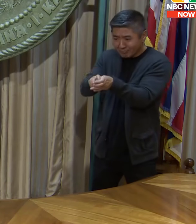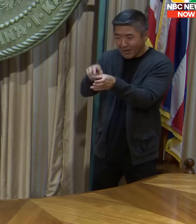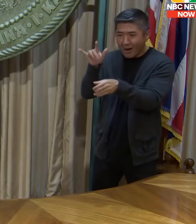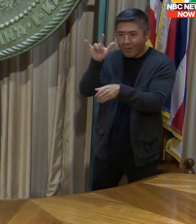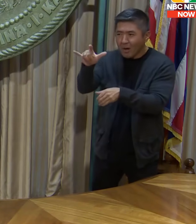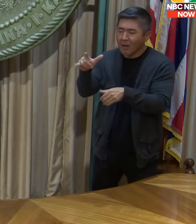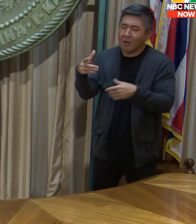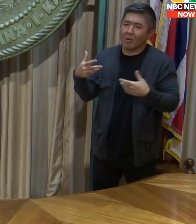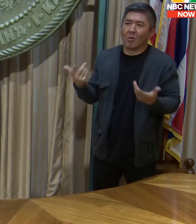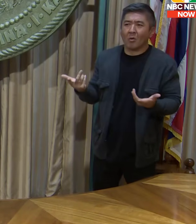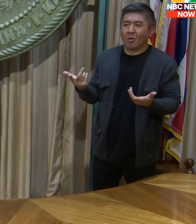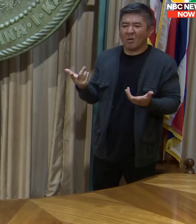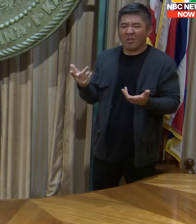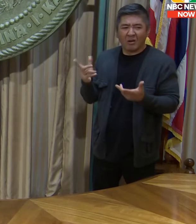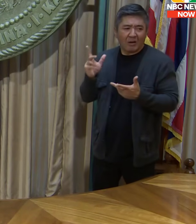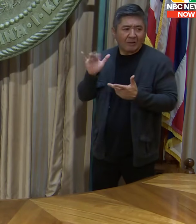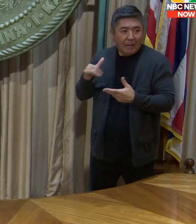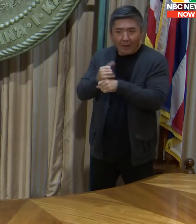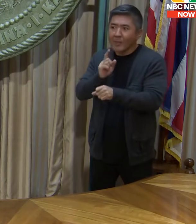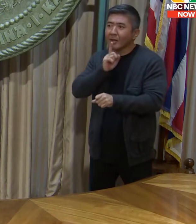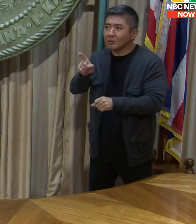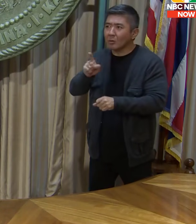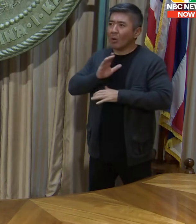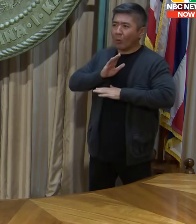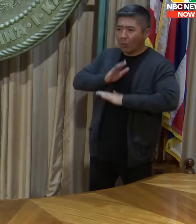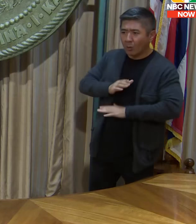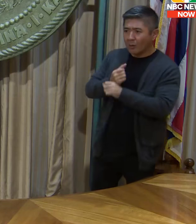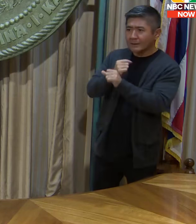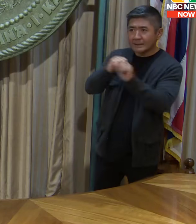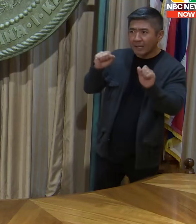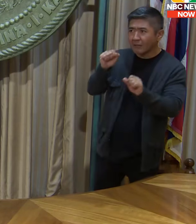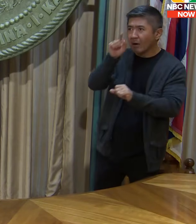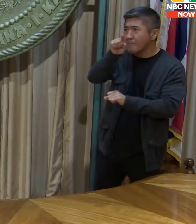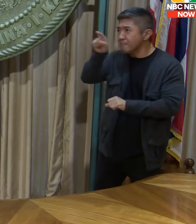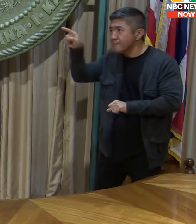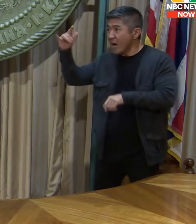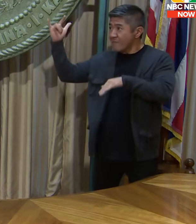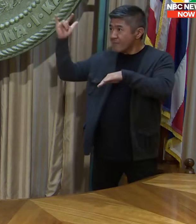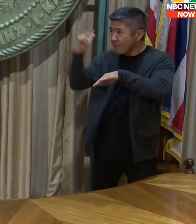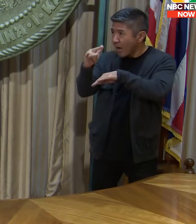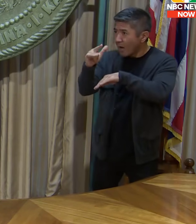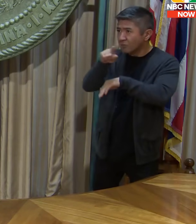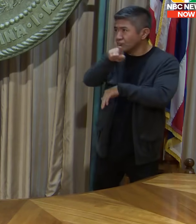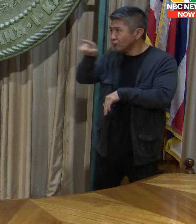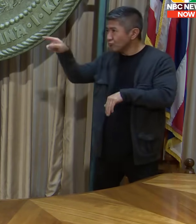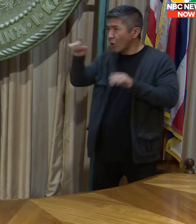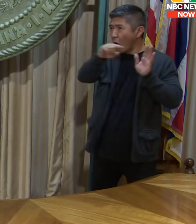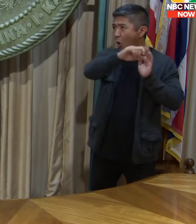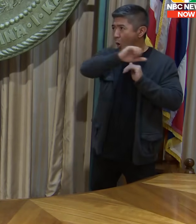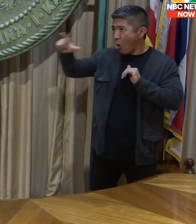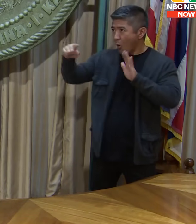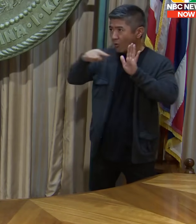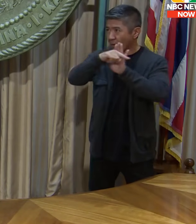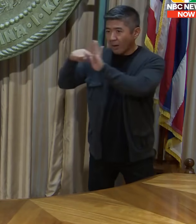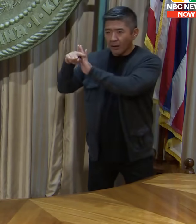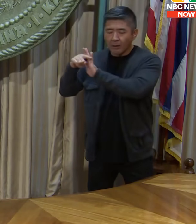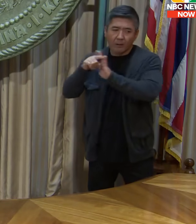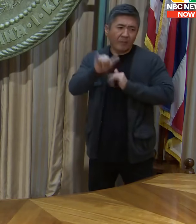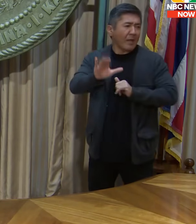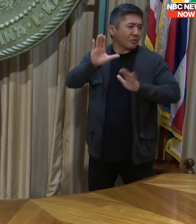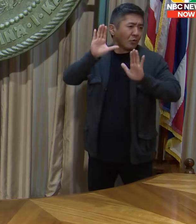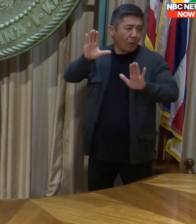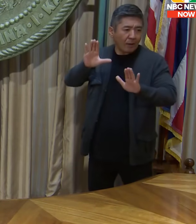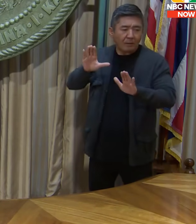provide assurance to our community that there is no one who is infected on the flight. But we're getting more information about